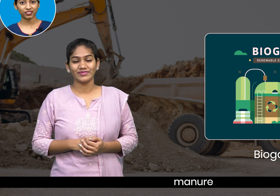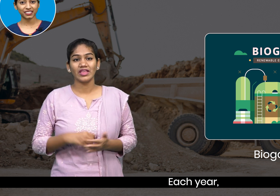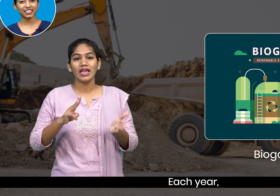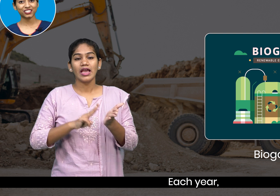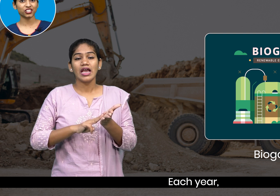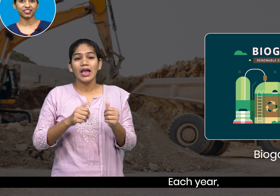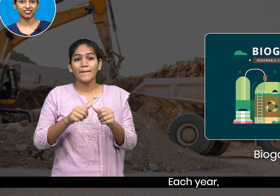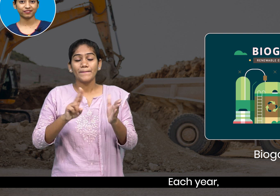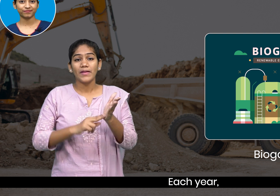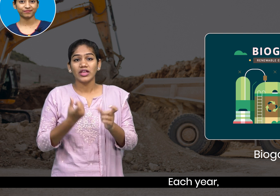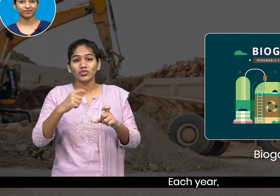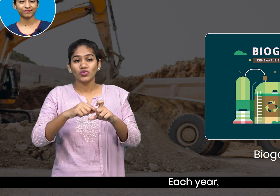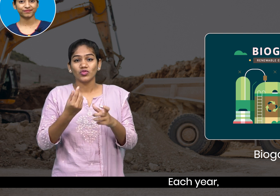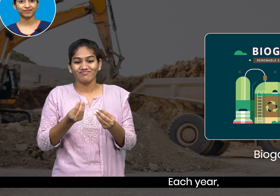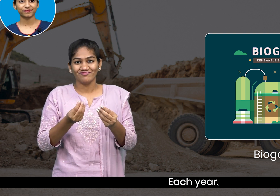manure each year.